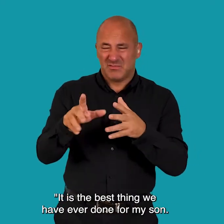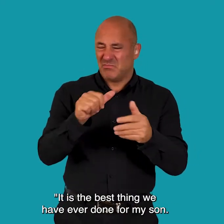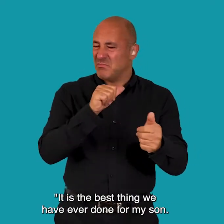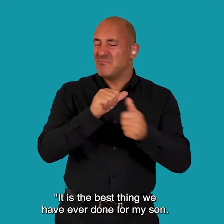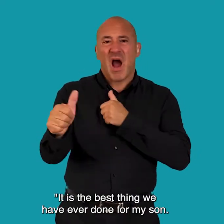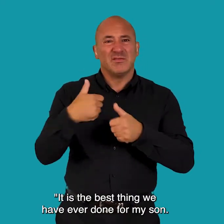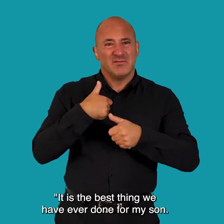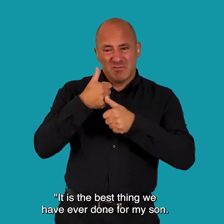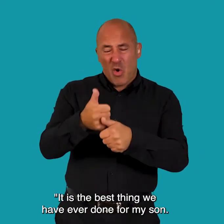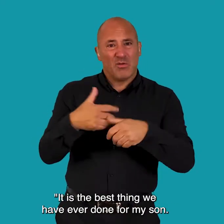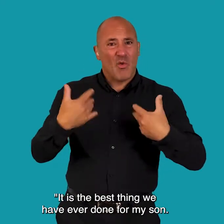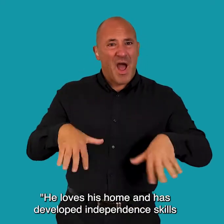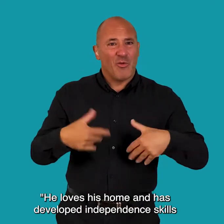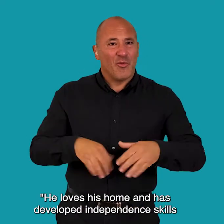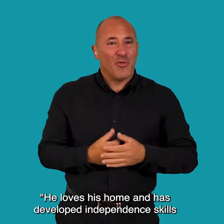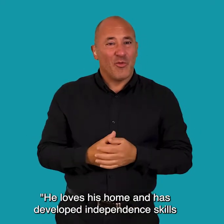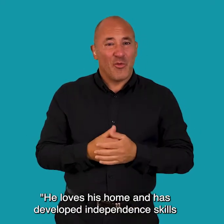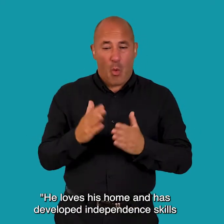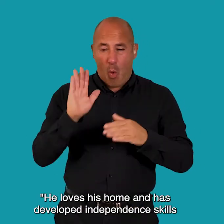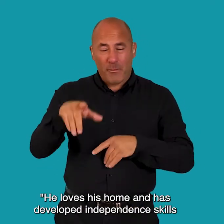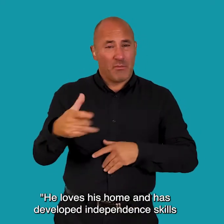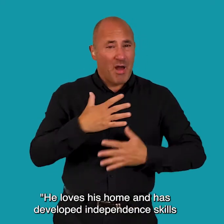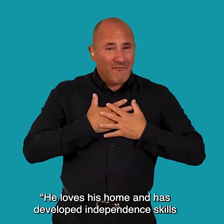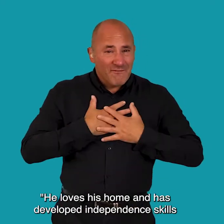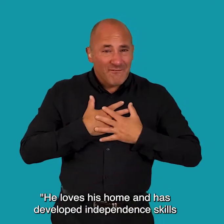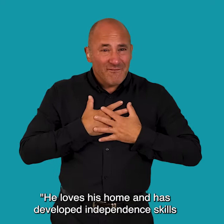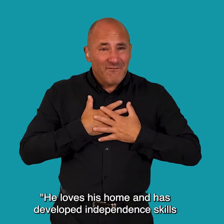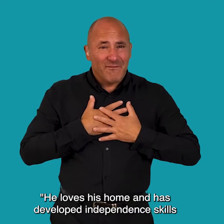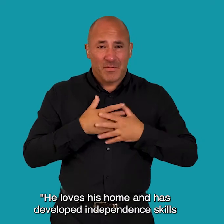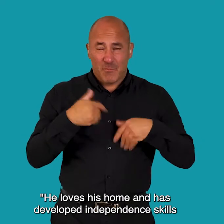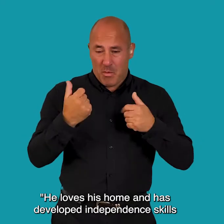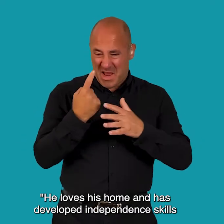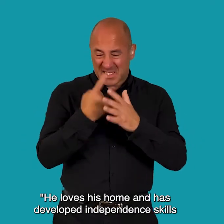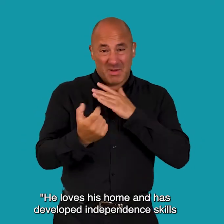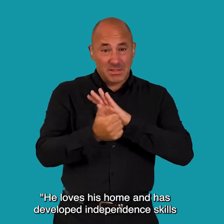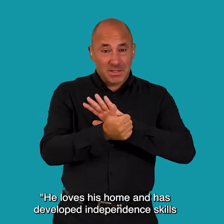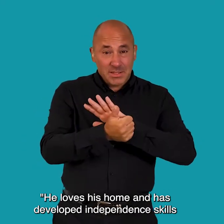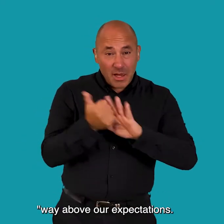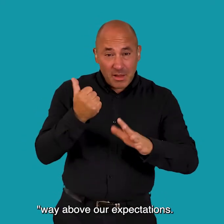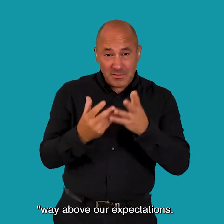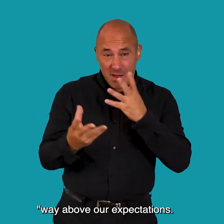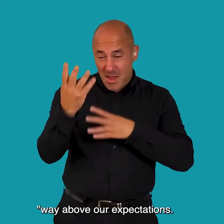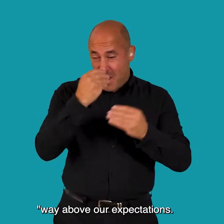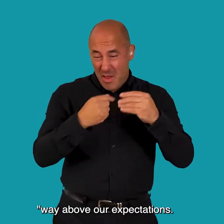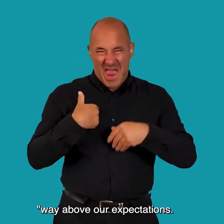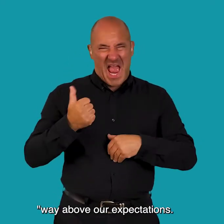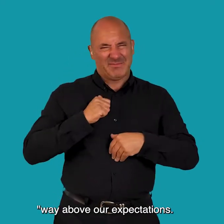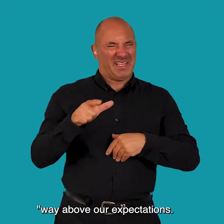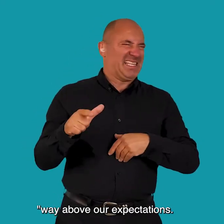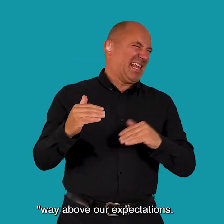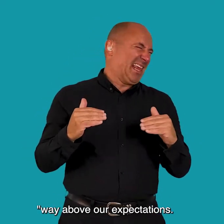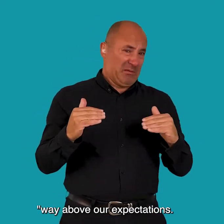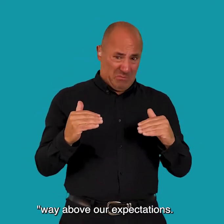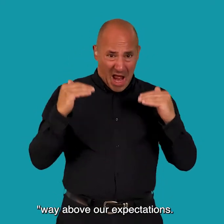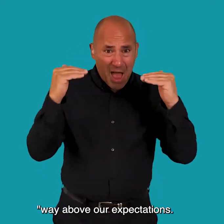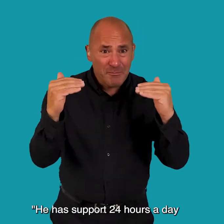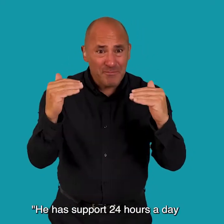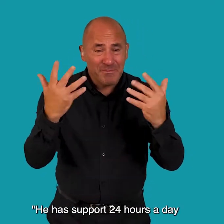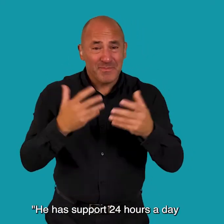for my son. He loves his home and has developed independent skills way above our expectations. He has